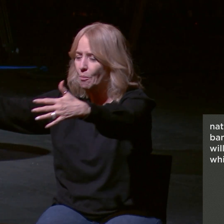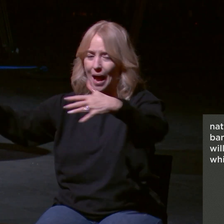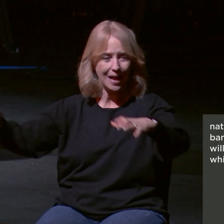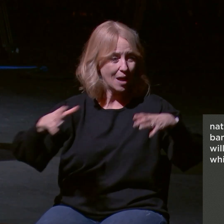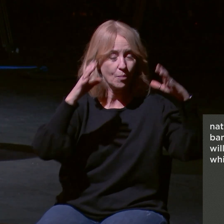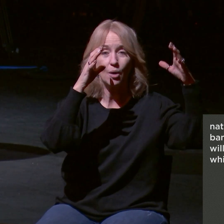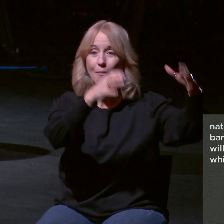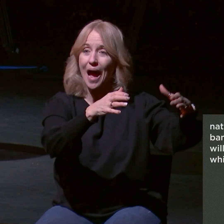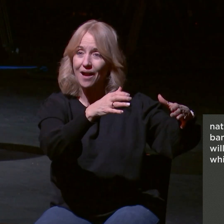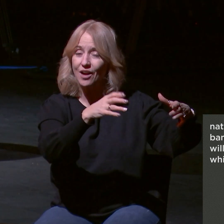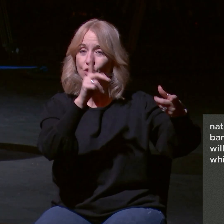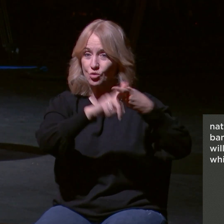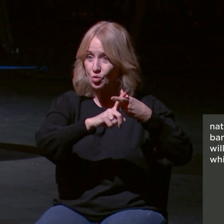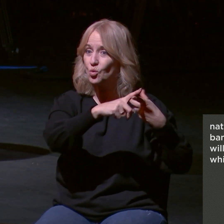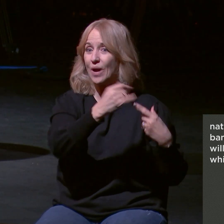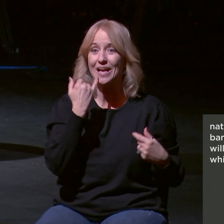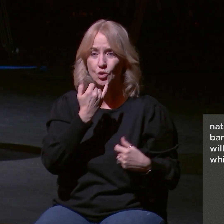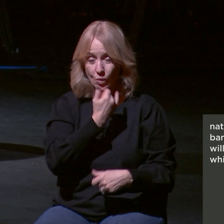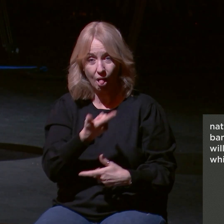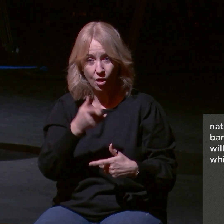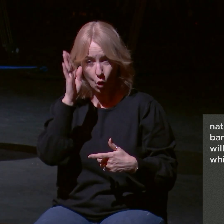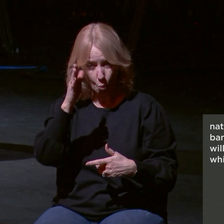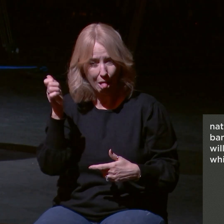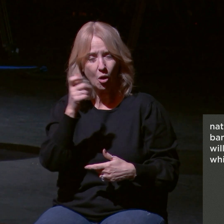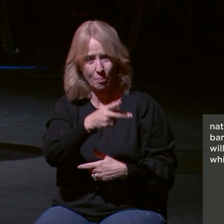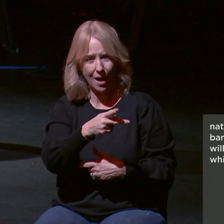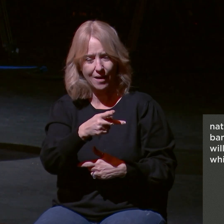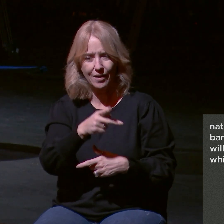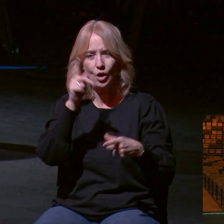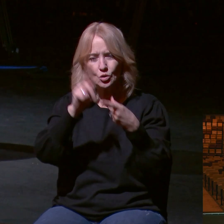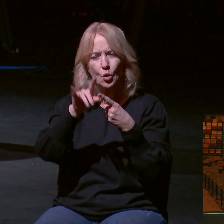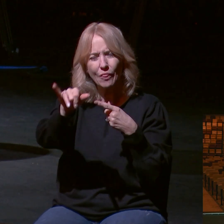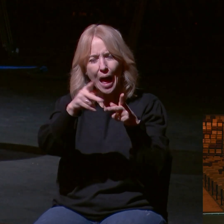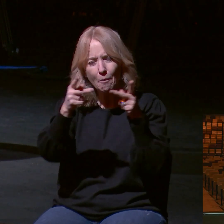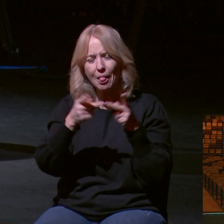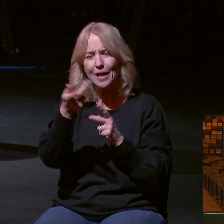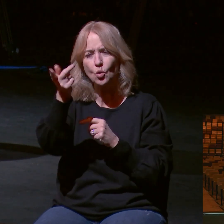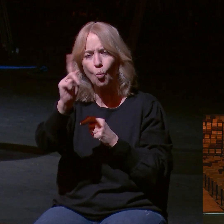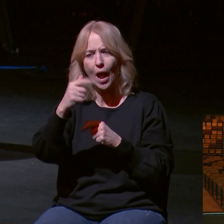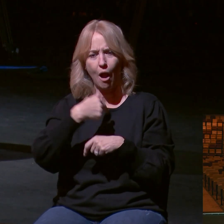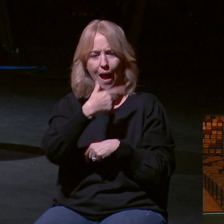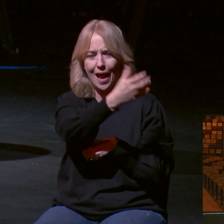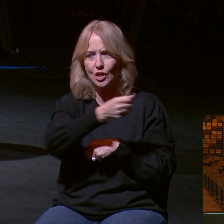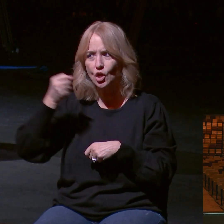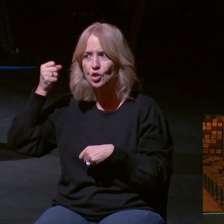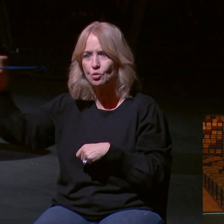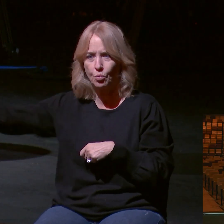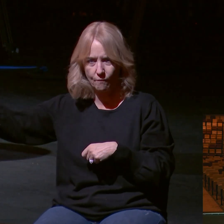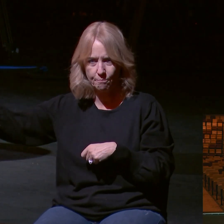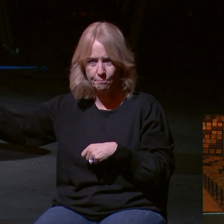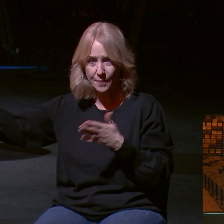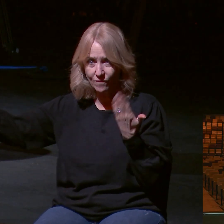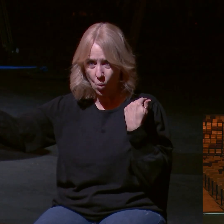And I will bring you back to the place from which I carried you into exile. Now, there's a really